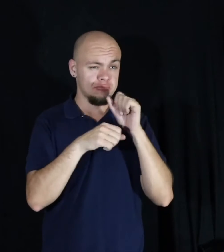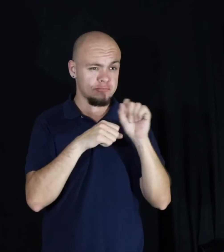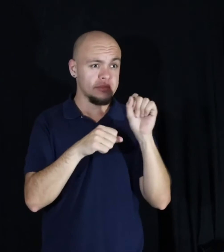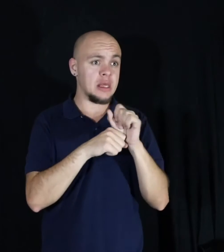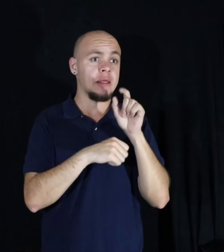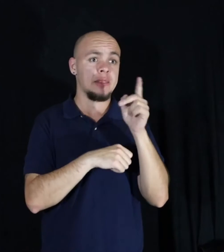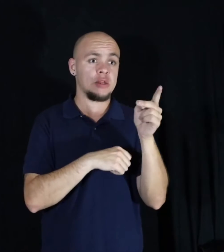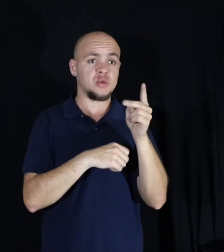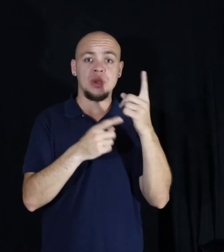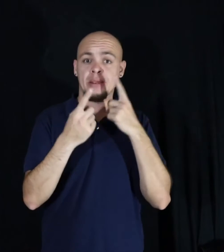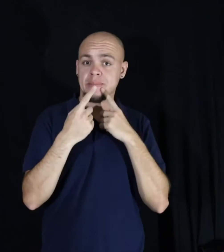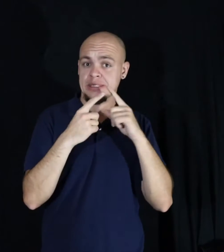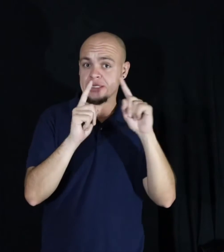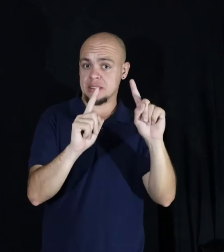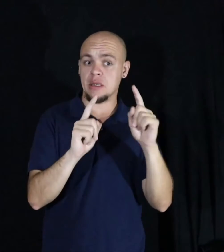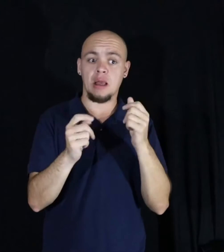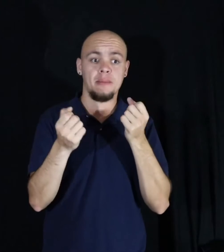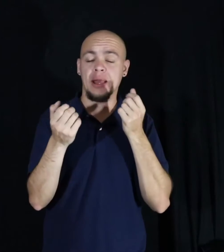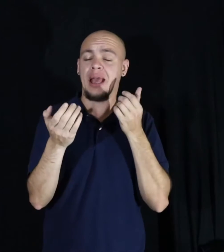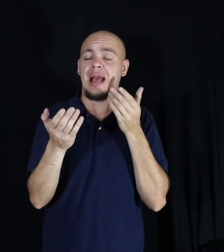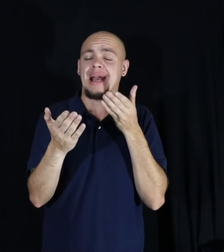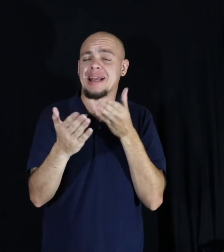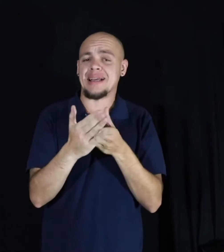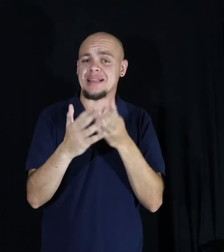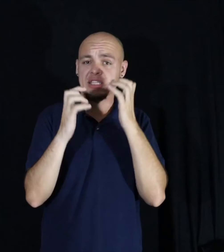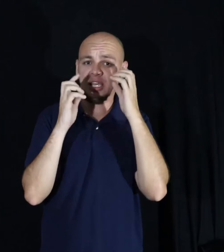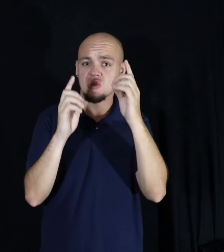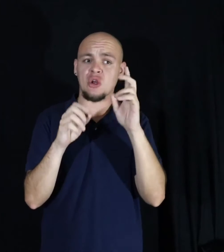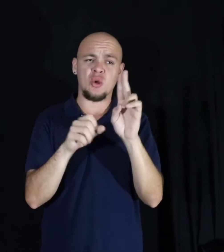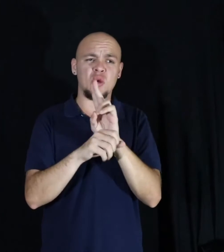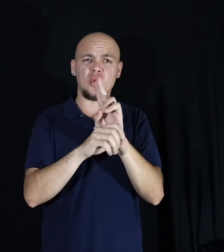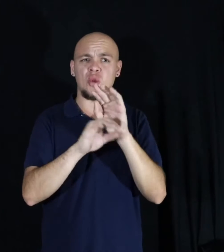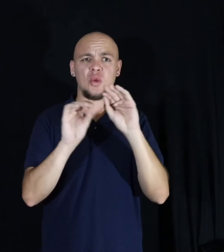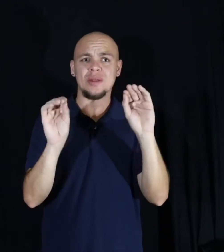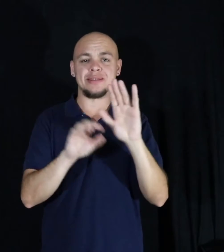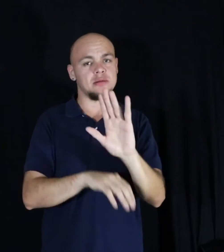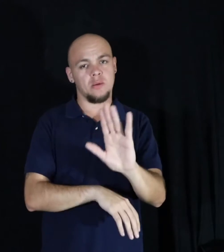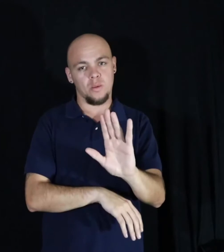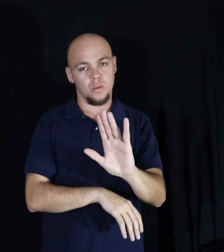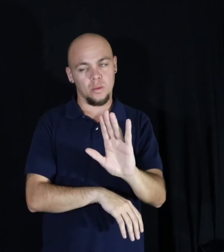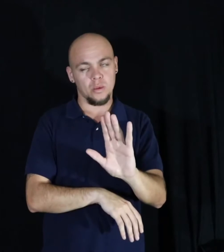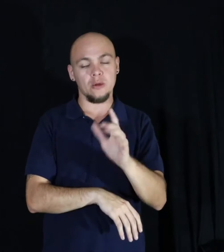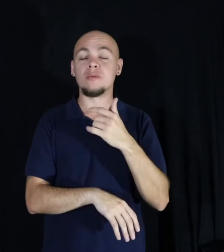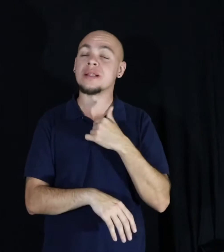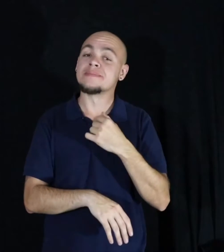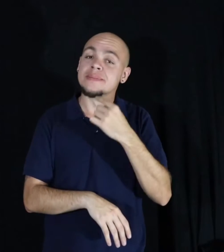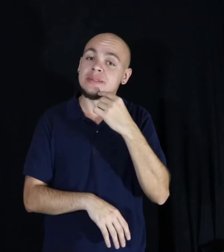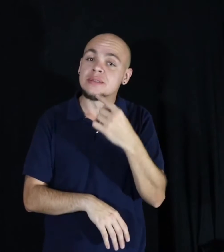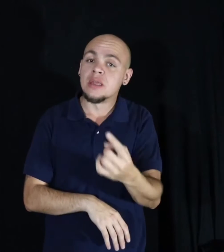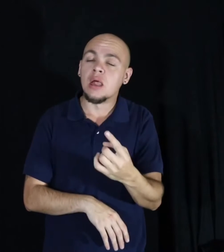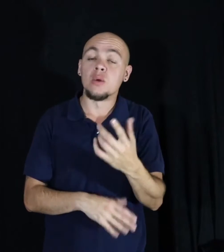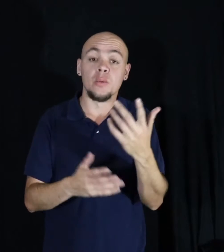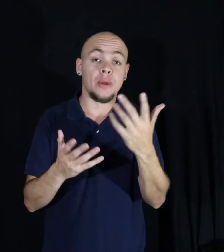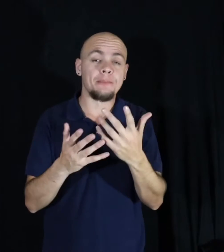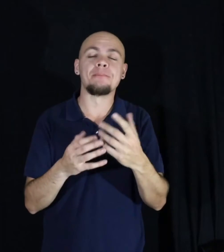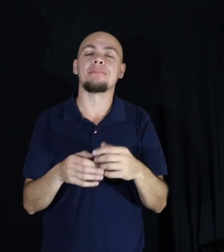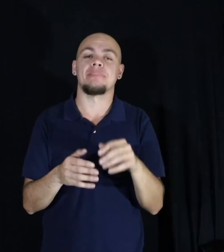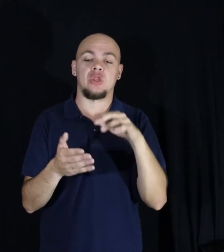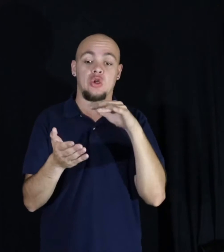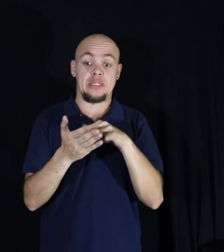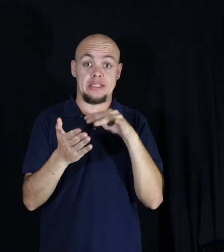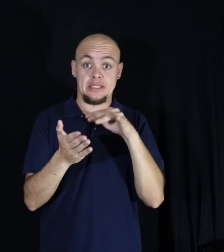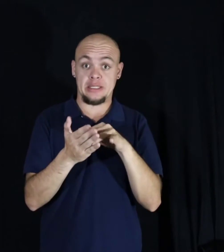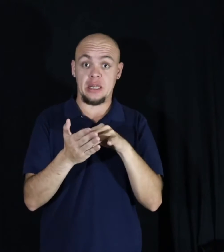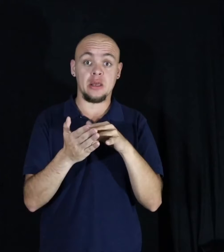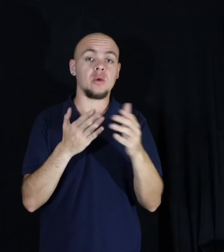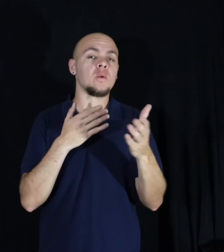I'm not advocating against education or saying that it's bad or useless in any way. But what I'm trying to say here is that you can study what